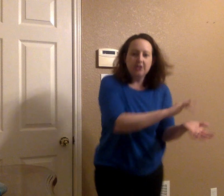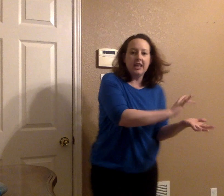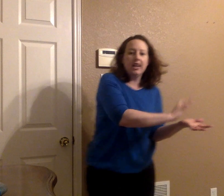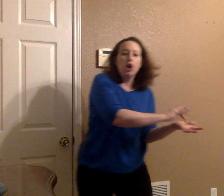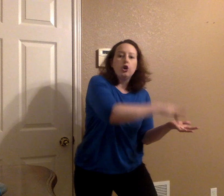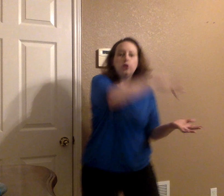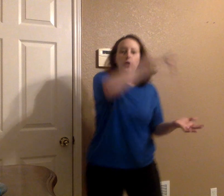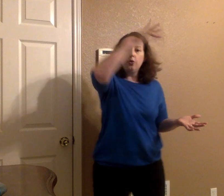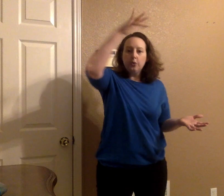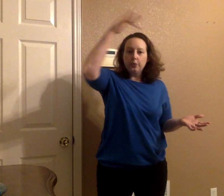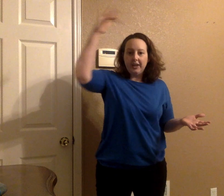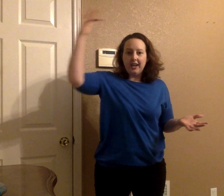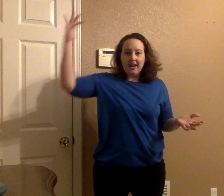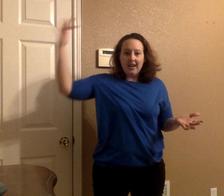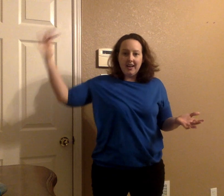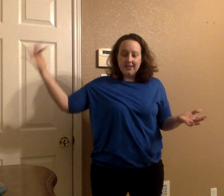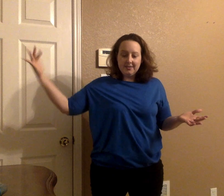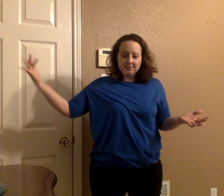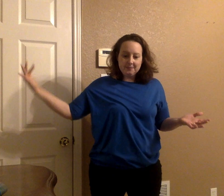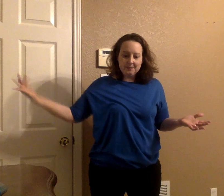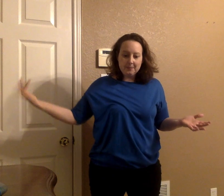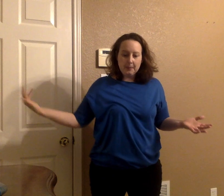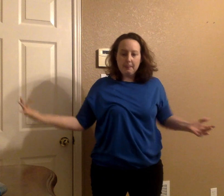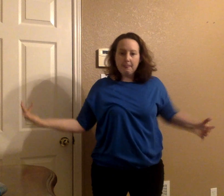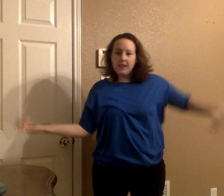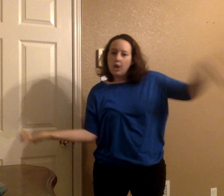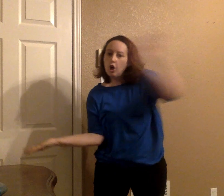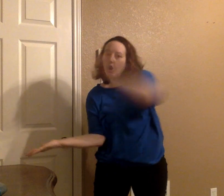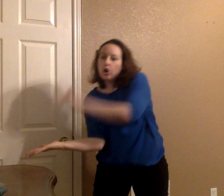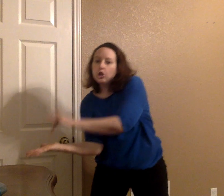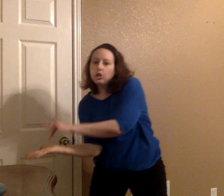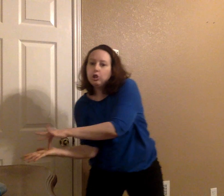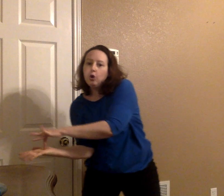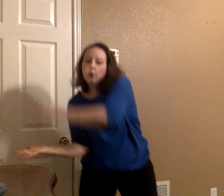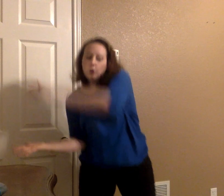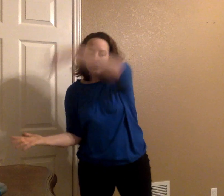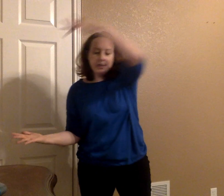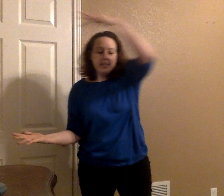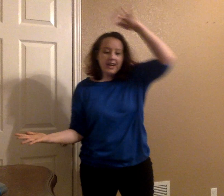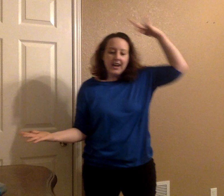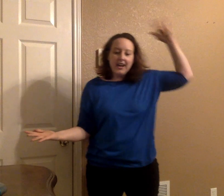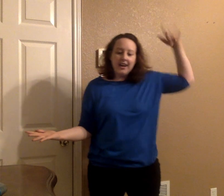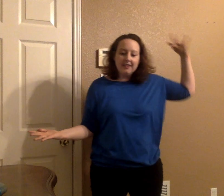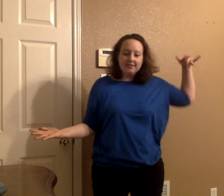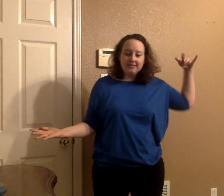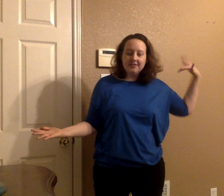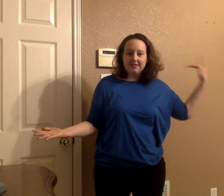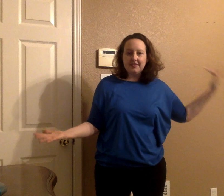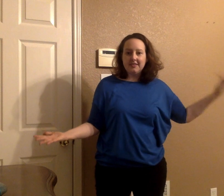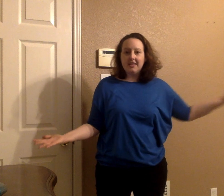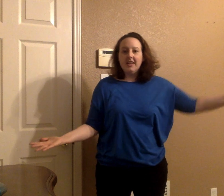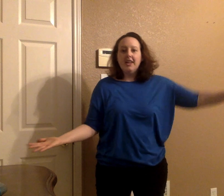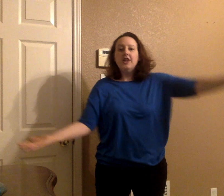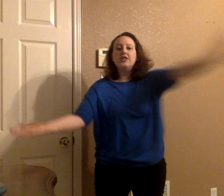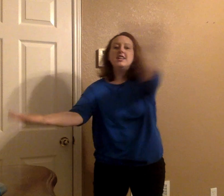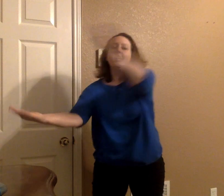and you say Gloria, Gloria, to